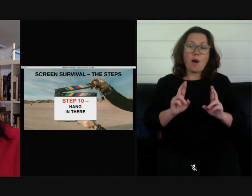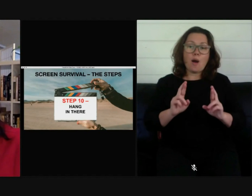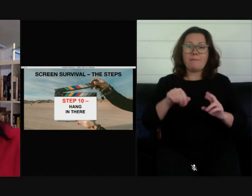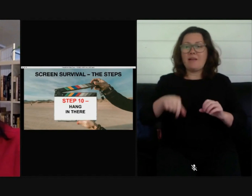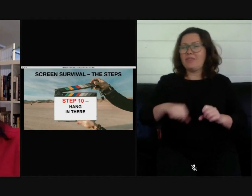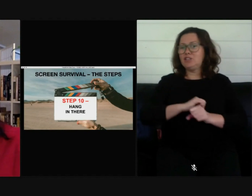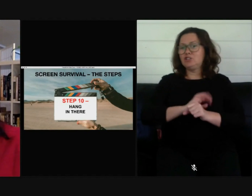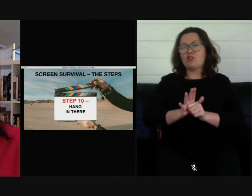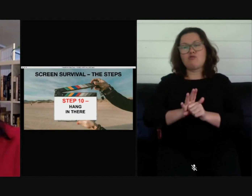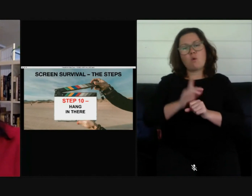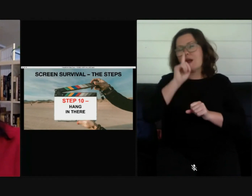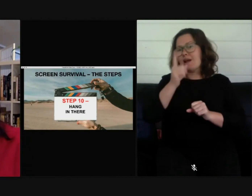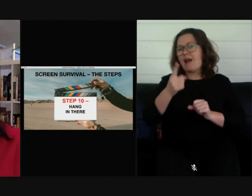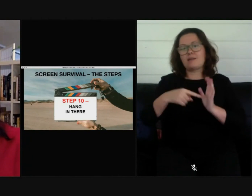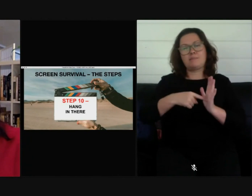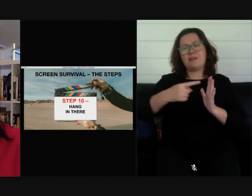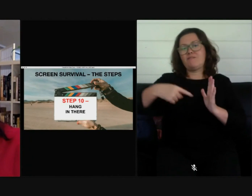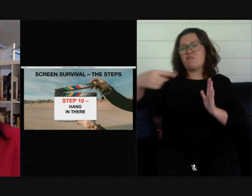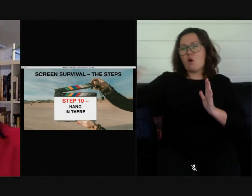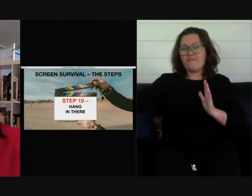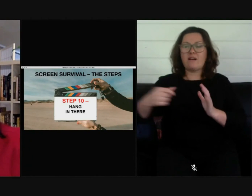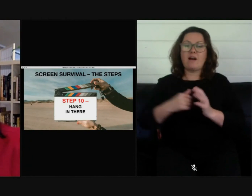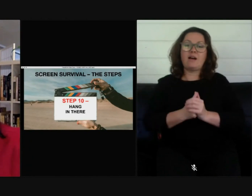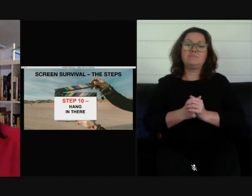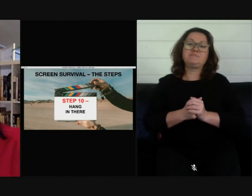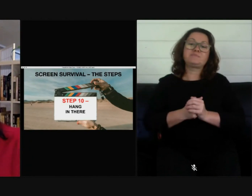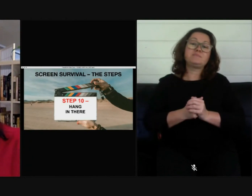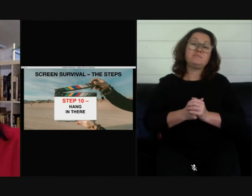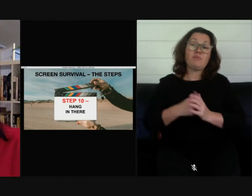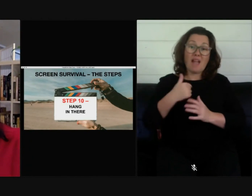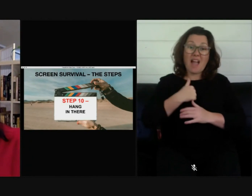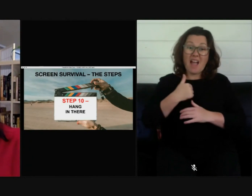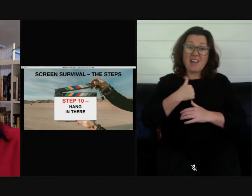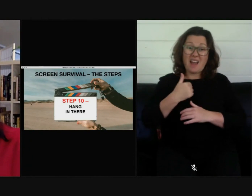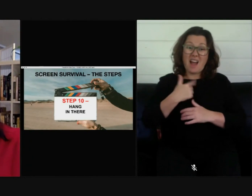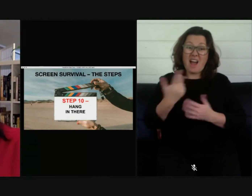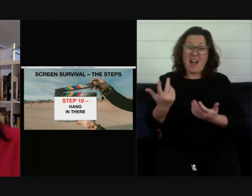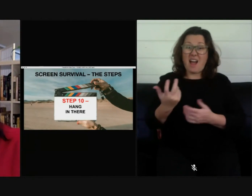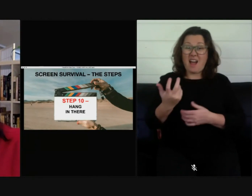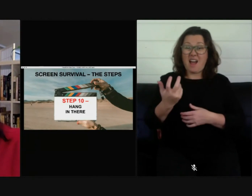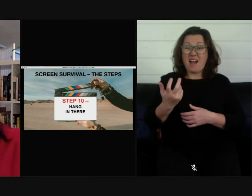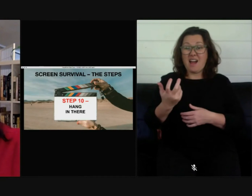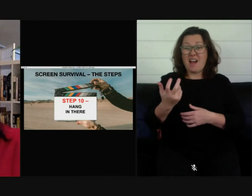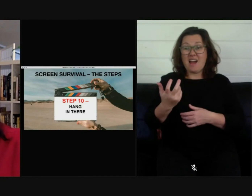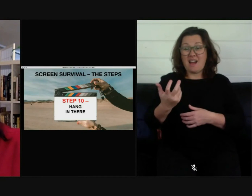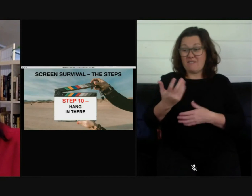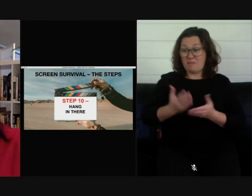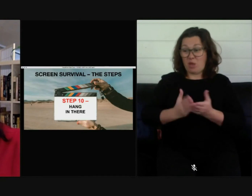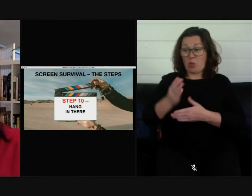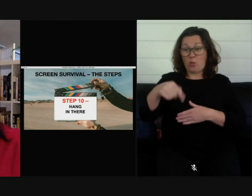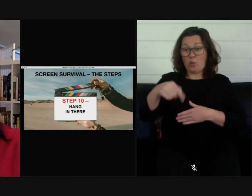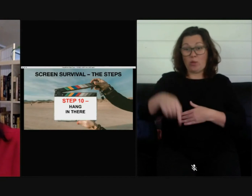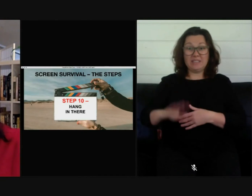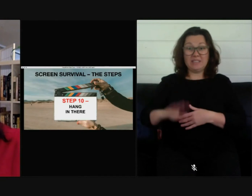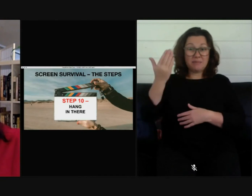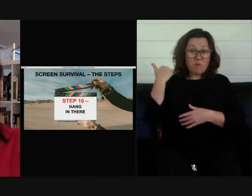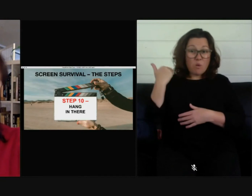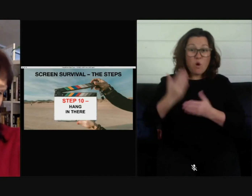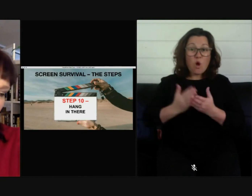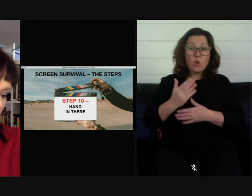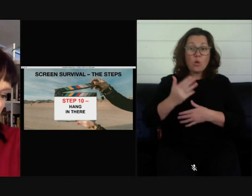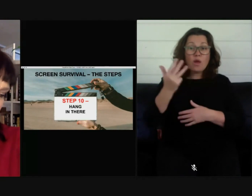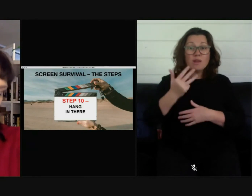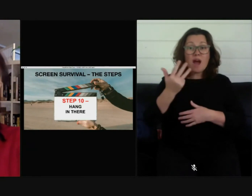very old woman, I have been through this before. During the 1990s recession, it felt like that would never be